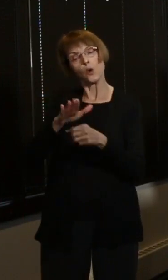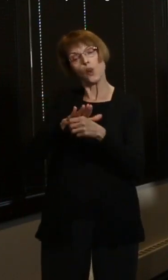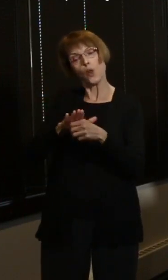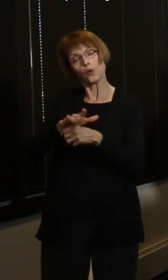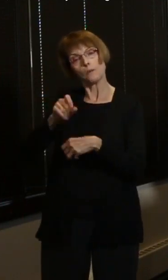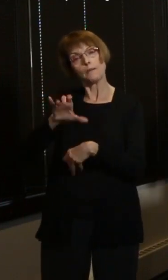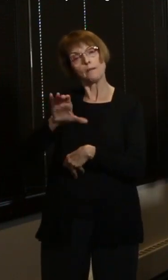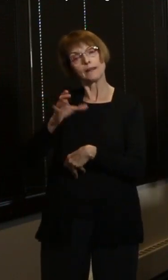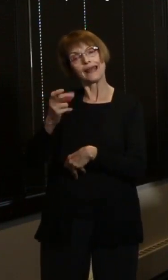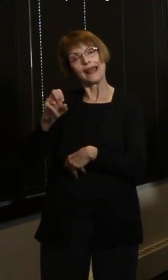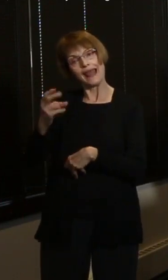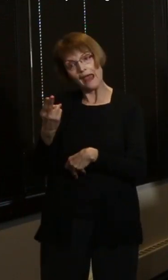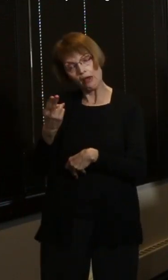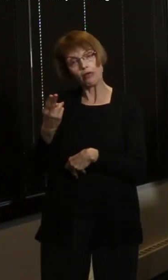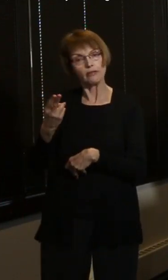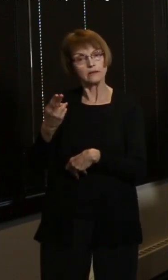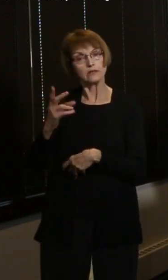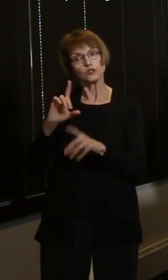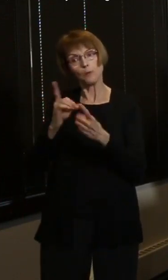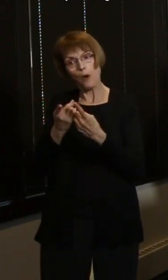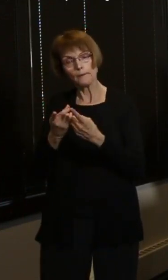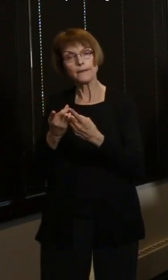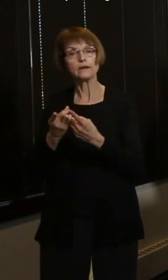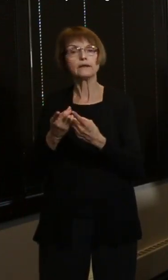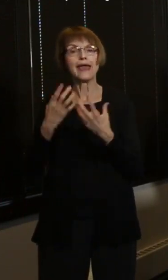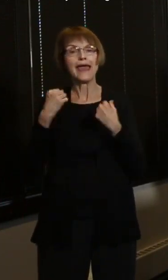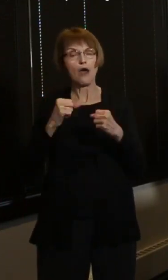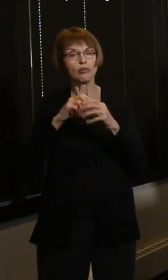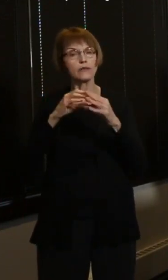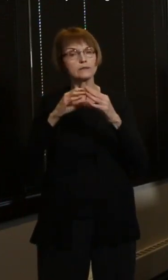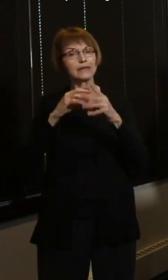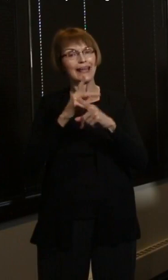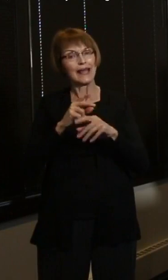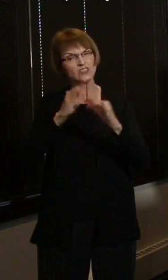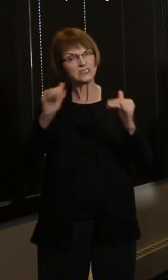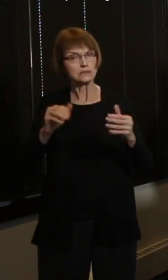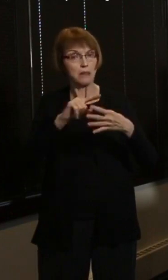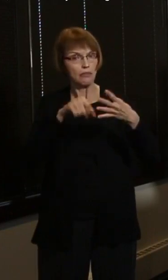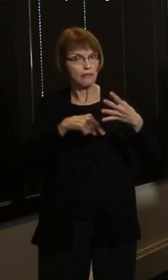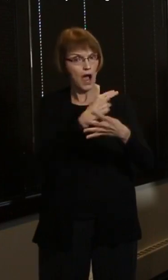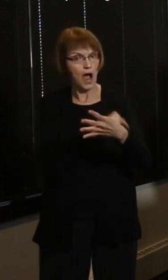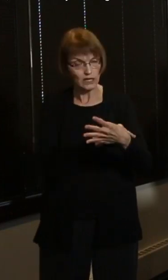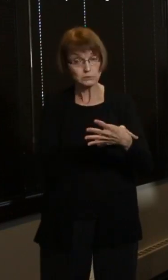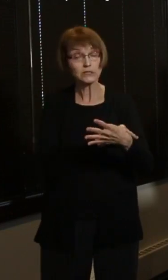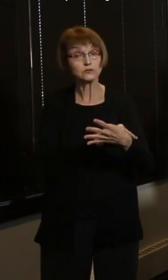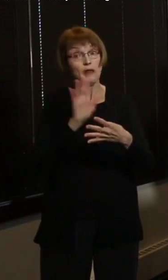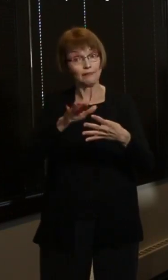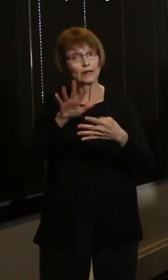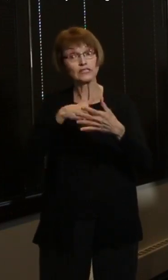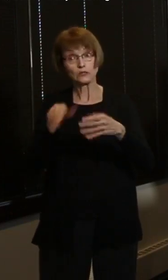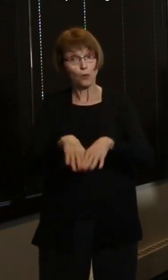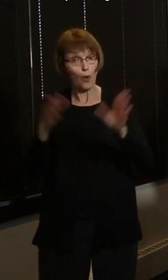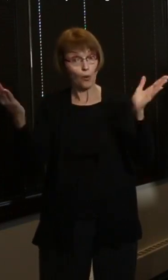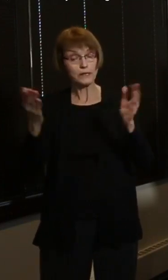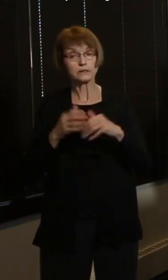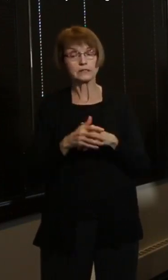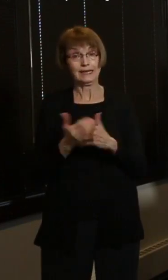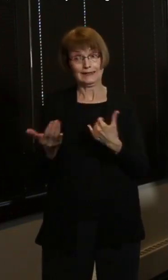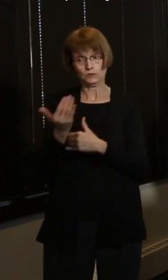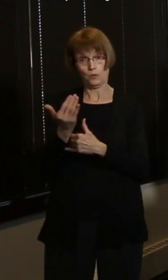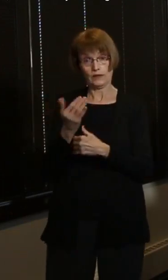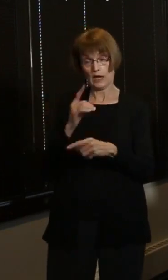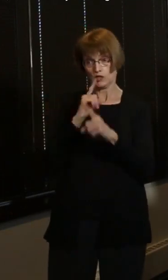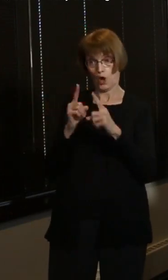or the healthcare systems. The healthcare systems have opened up scheduling to open scheduling. I spoke with our team this